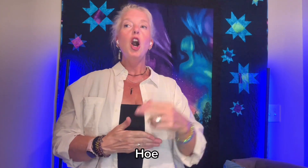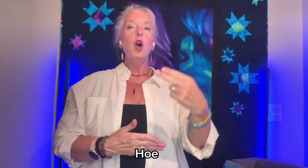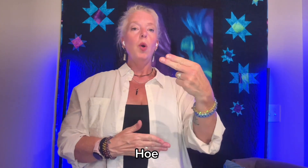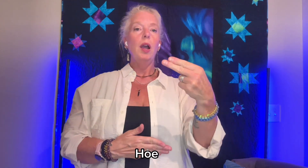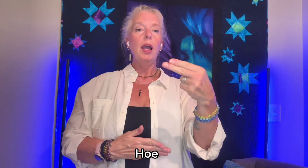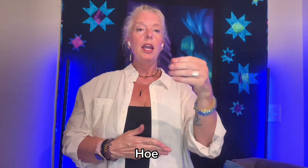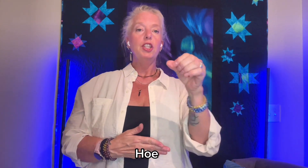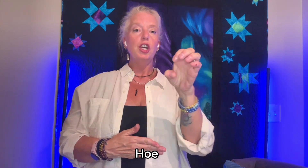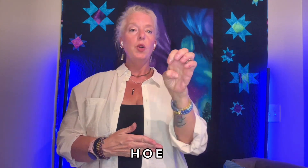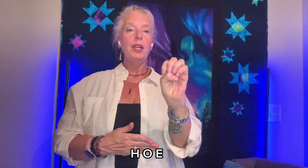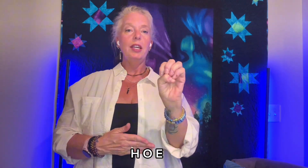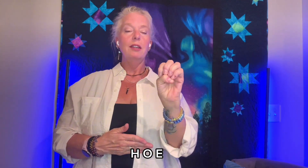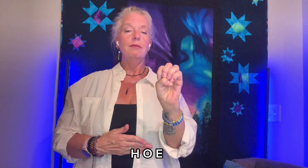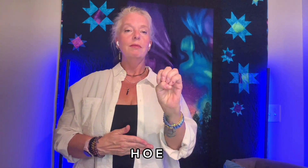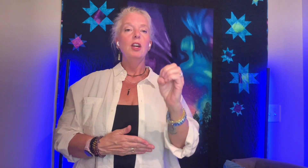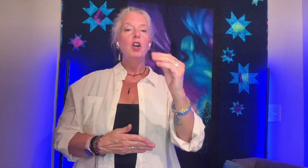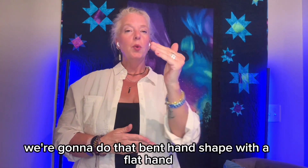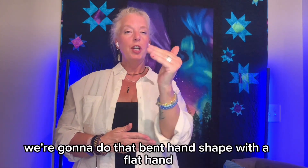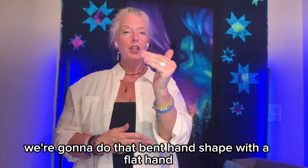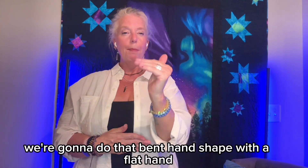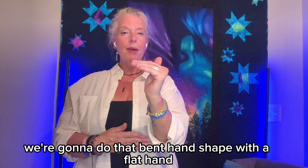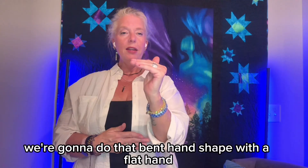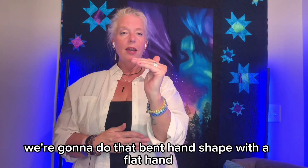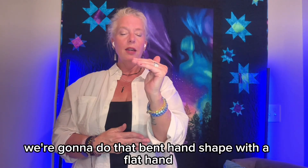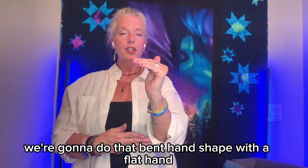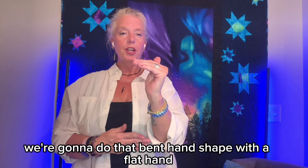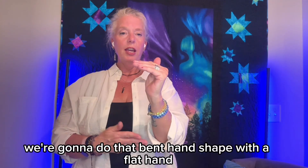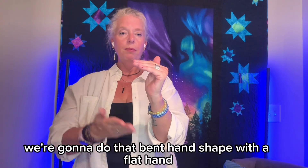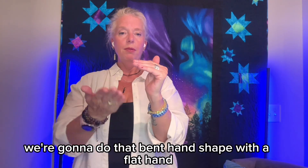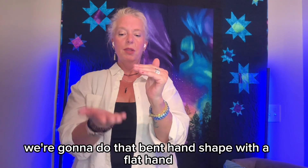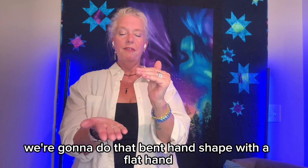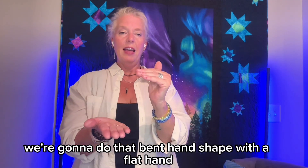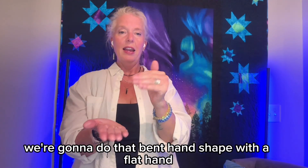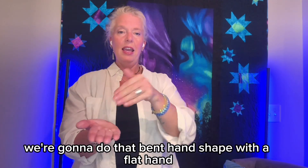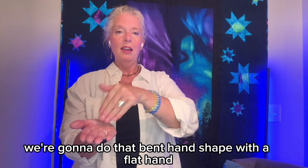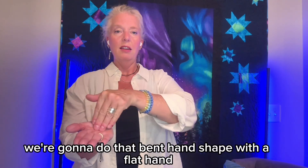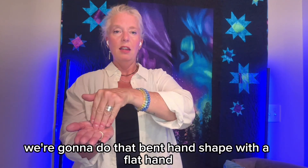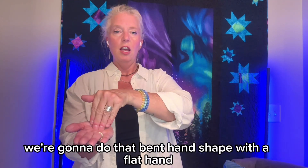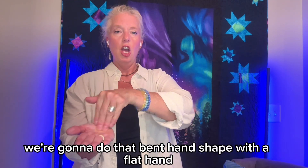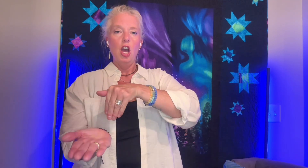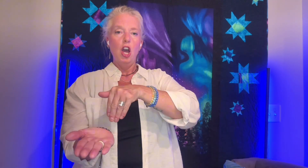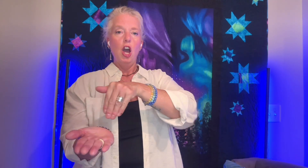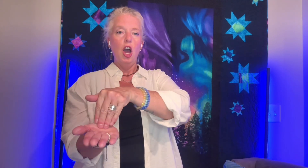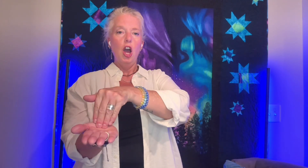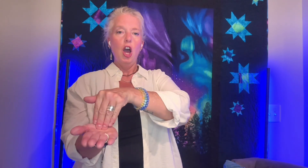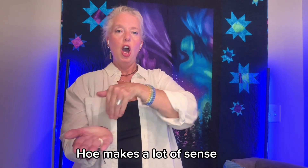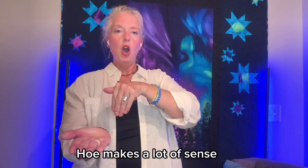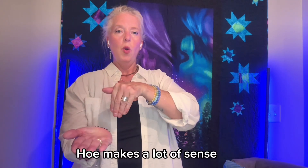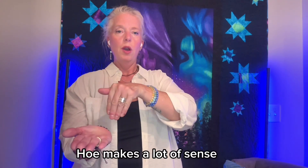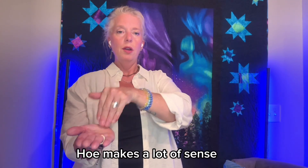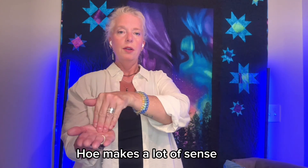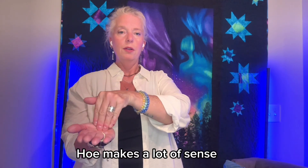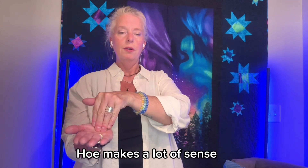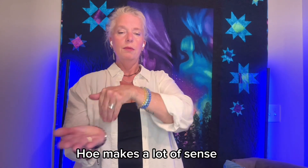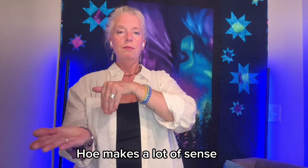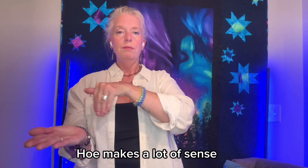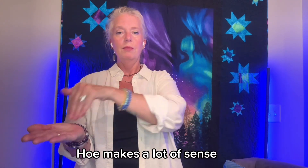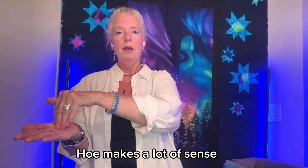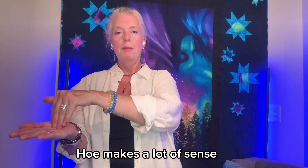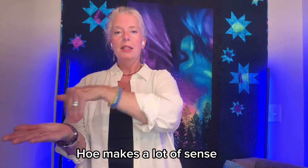Hoe. Hoe. We're going to do that bent hand shape with a flat hand. Hoe. Makes a